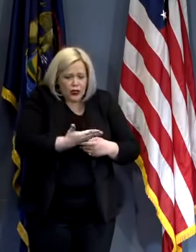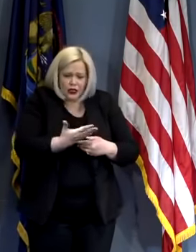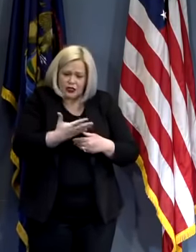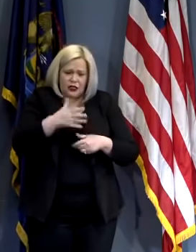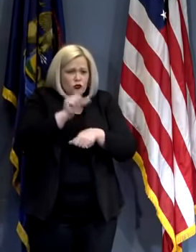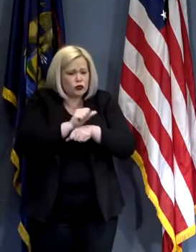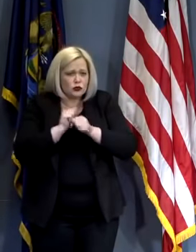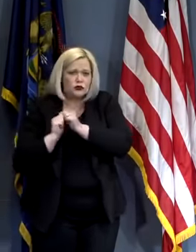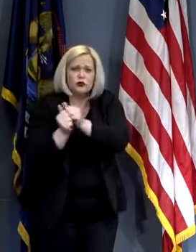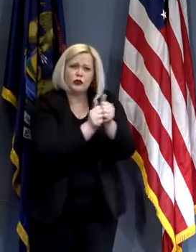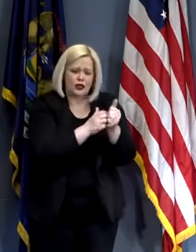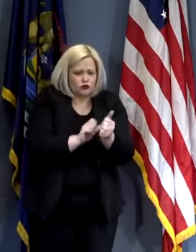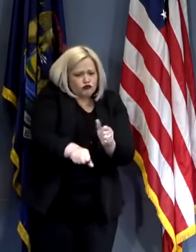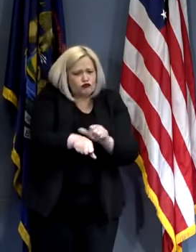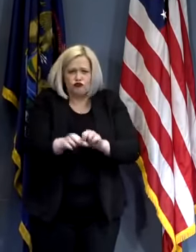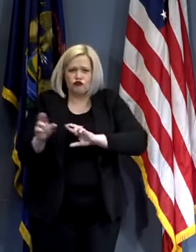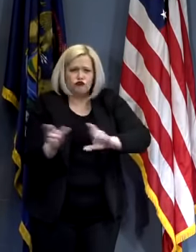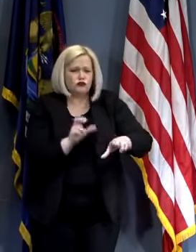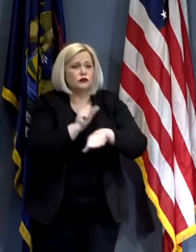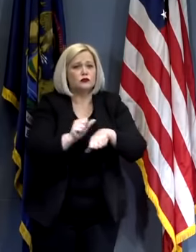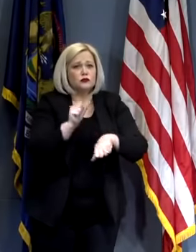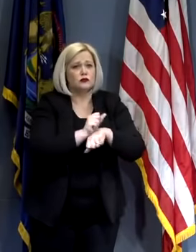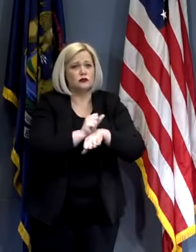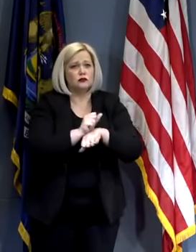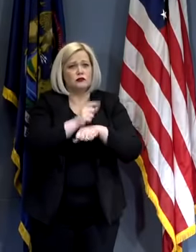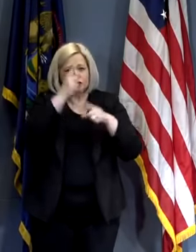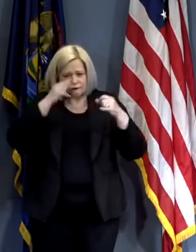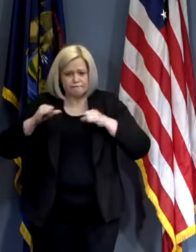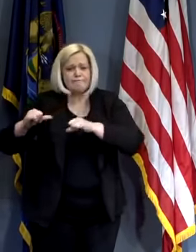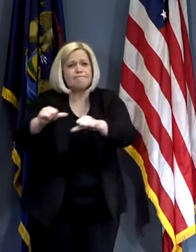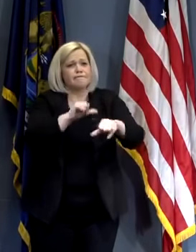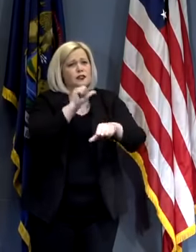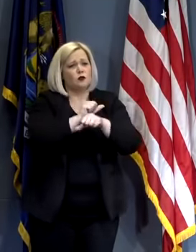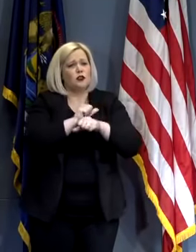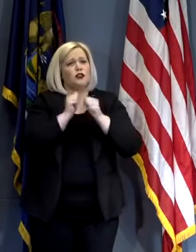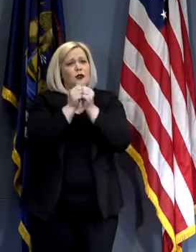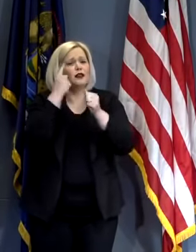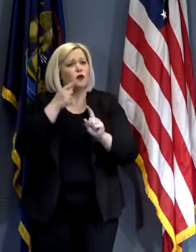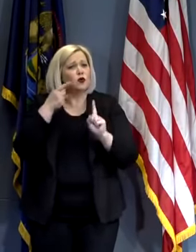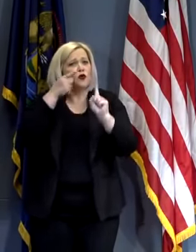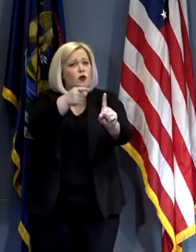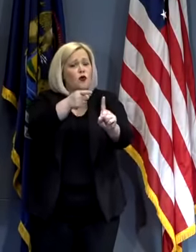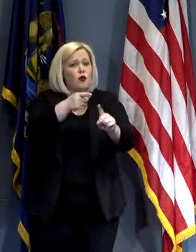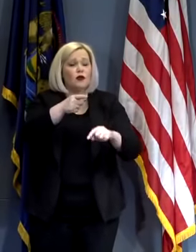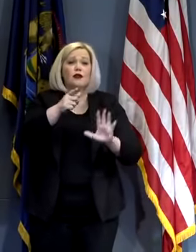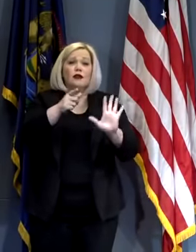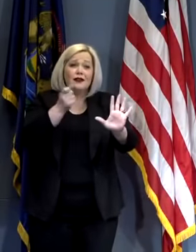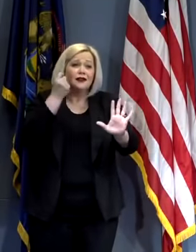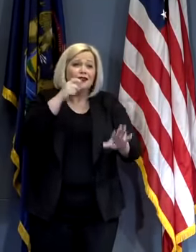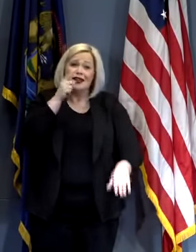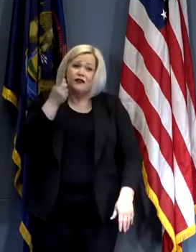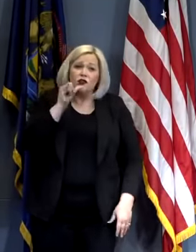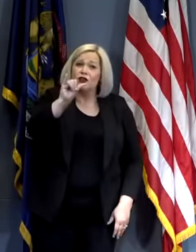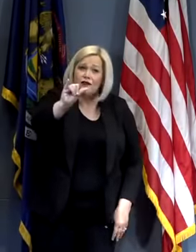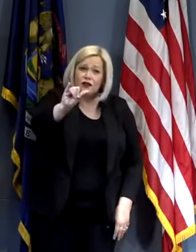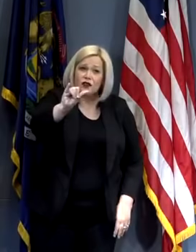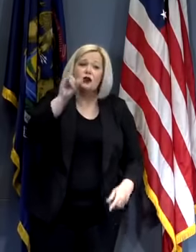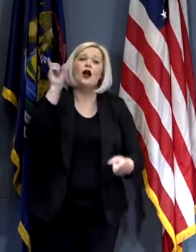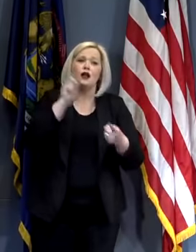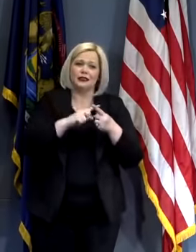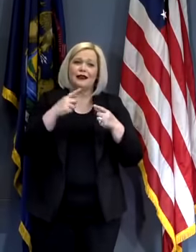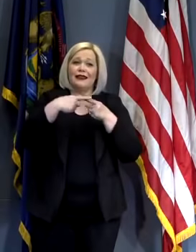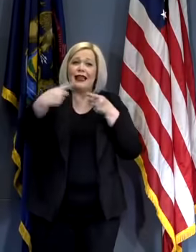We were all in this together, and it wasn't indefinite. It was until we'd beaten the enemy.